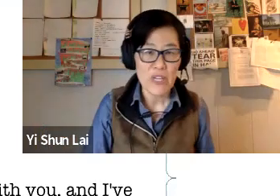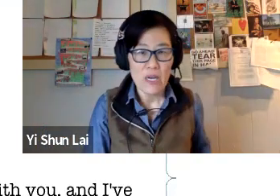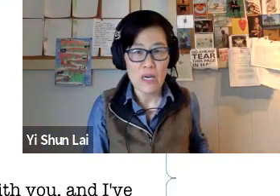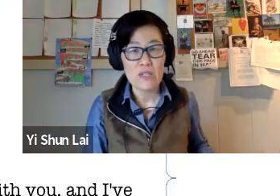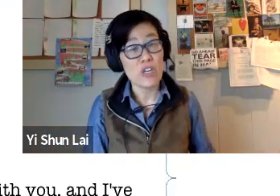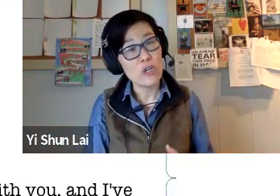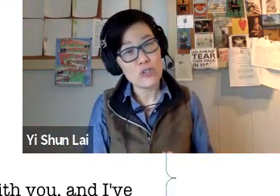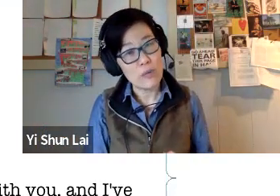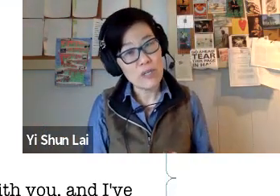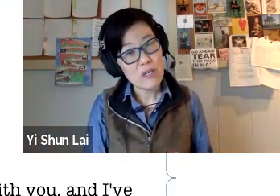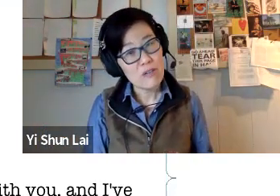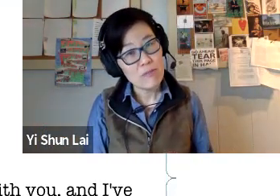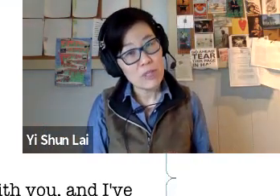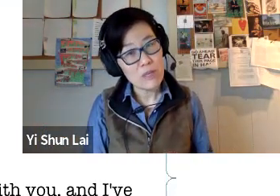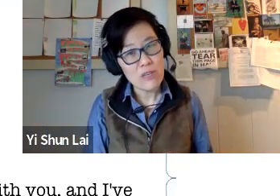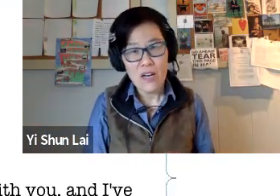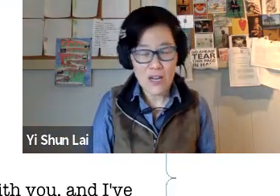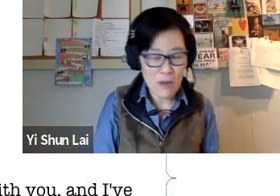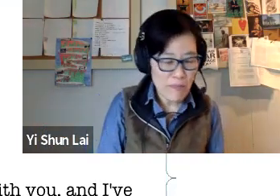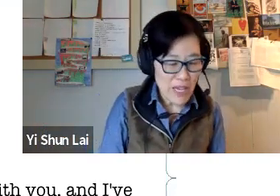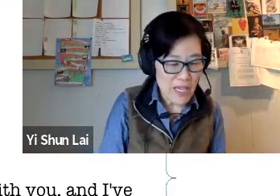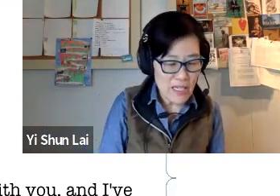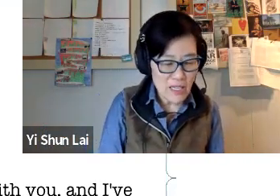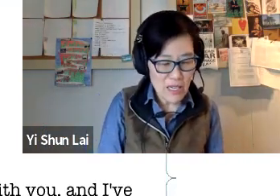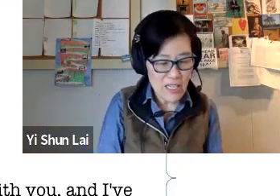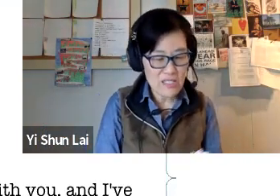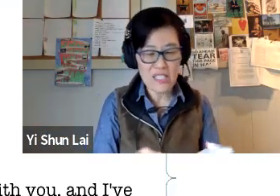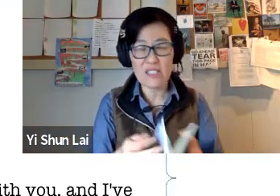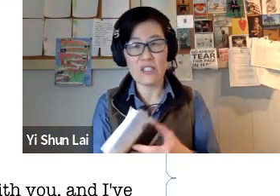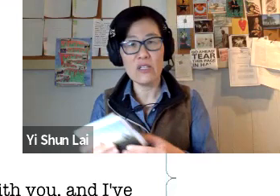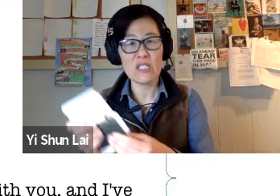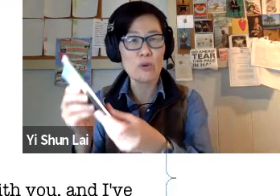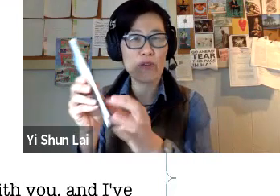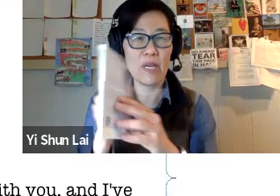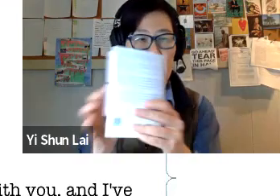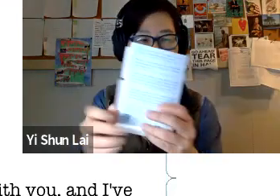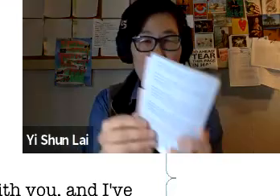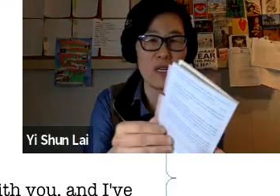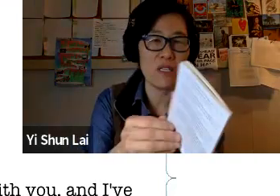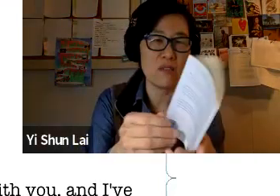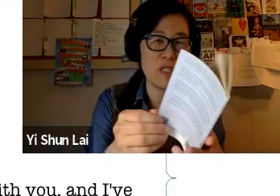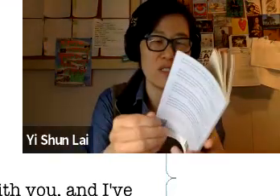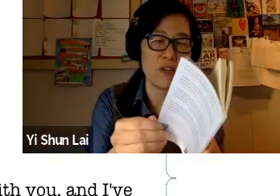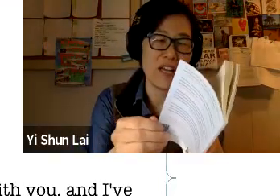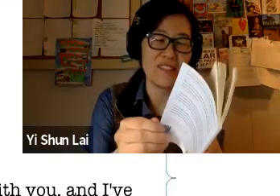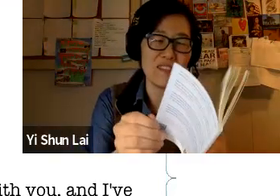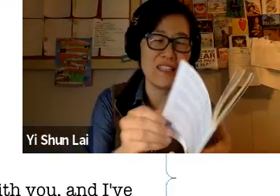book club. Culturama book club. It is little. It's 44 pages long. Well,